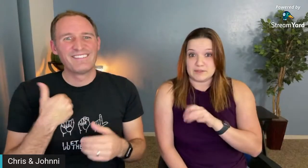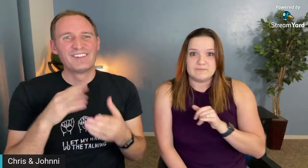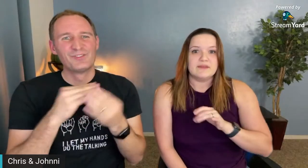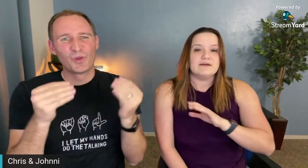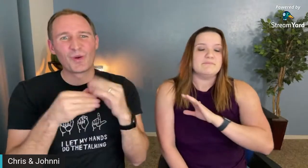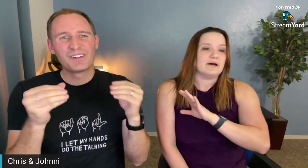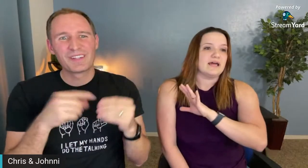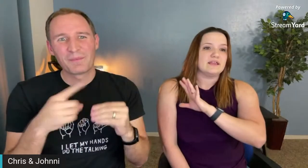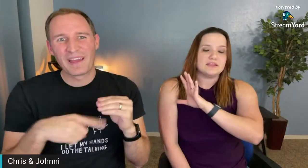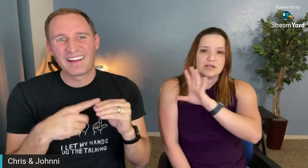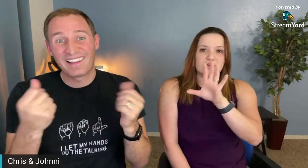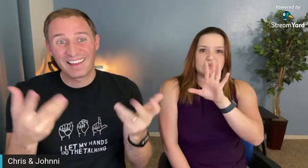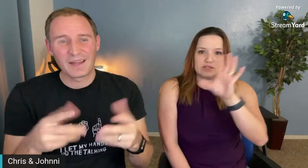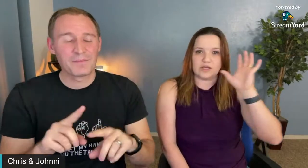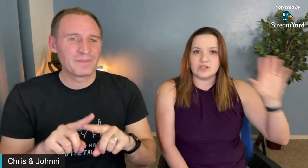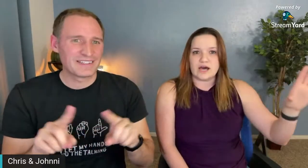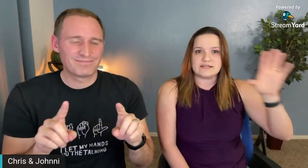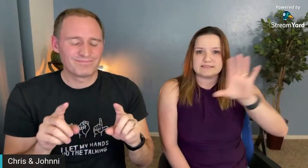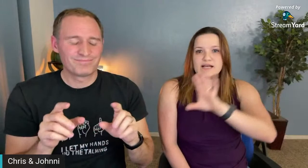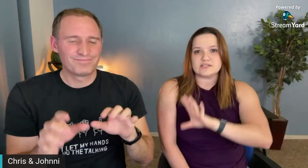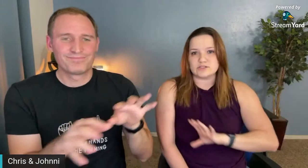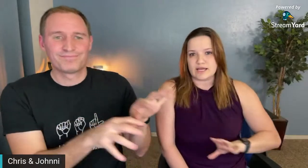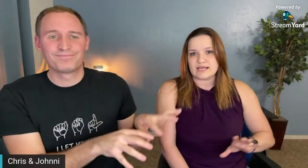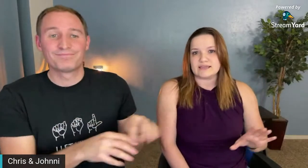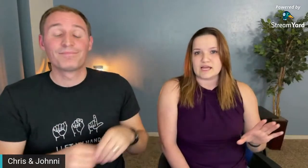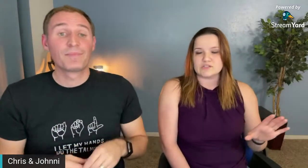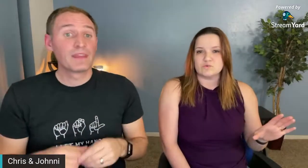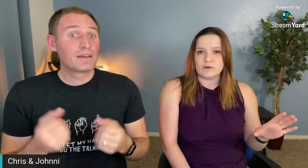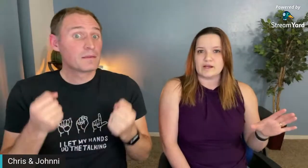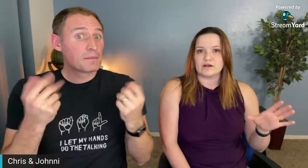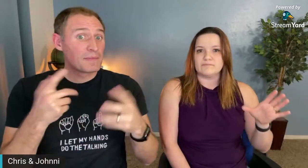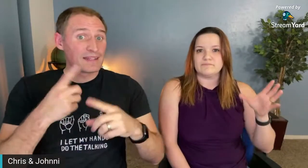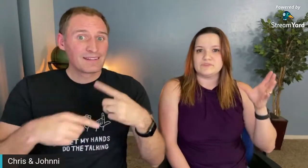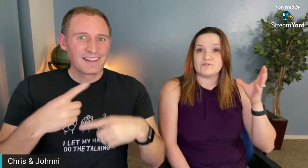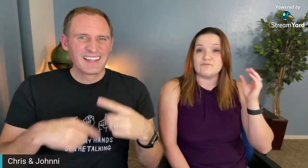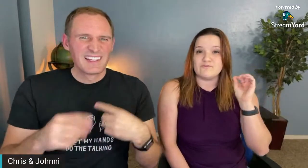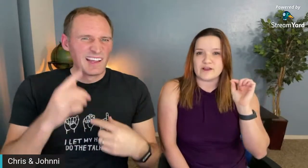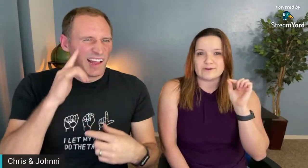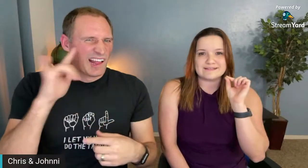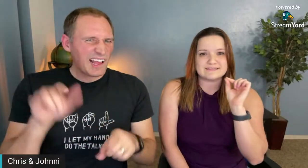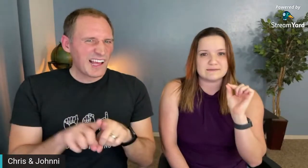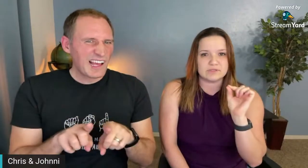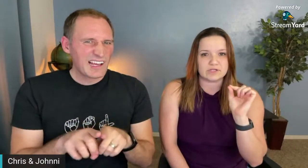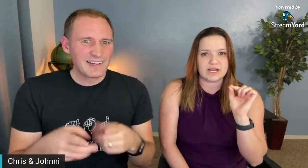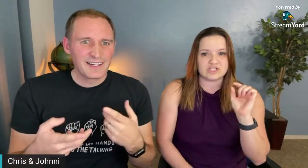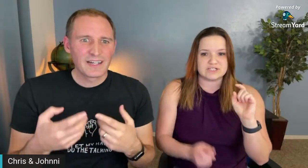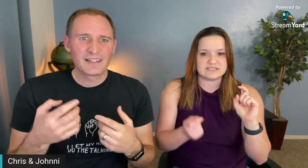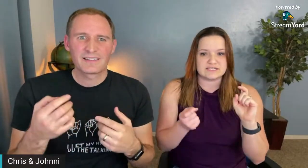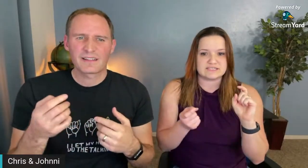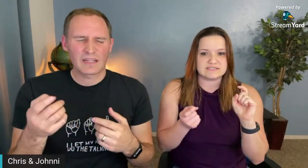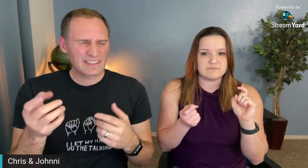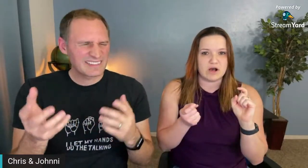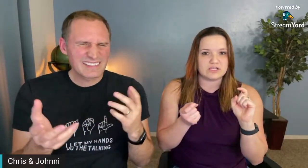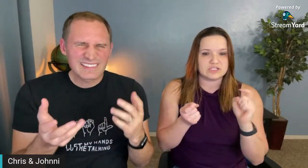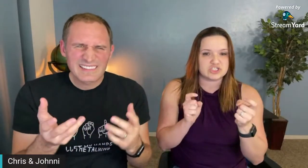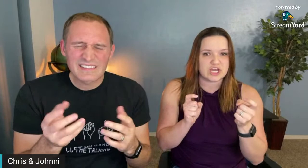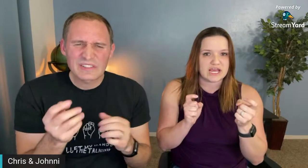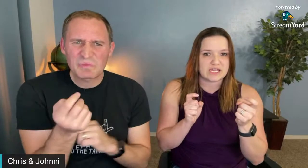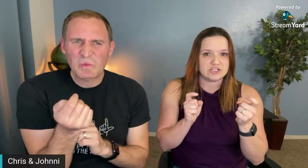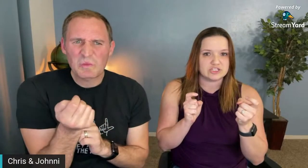it. But a lot of signs are like that, to where they're very similar, and just the smallest change